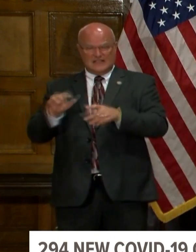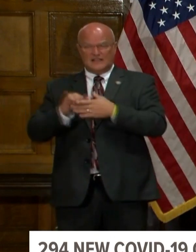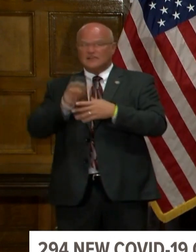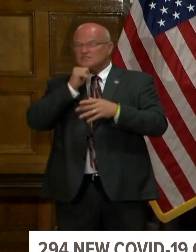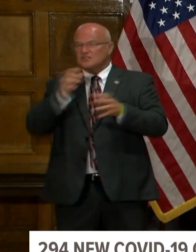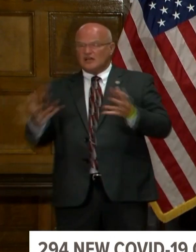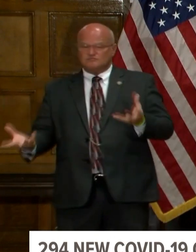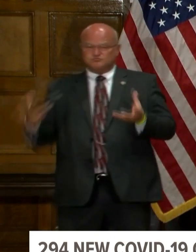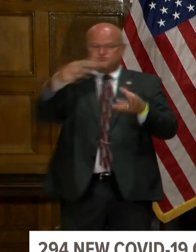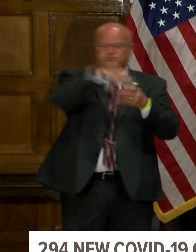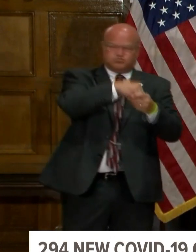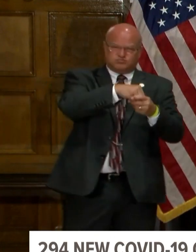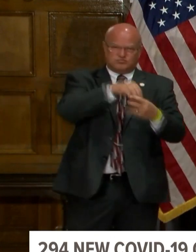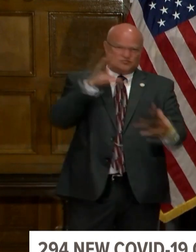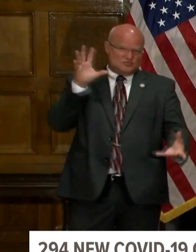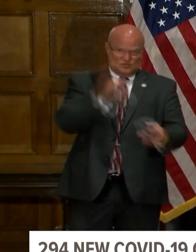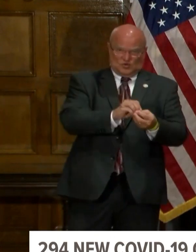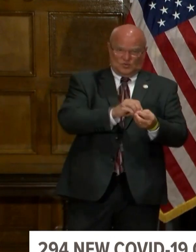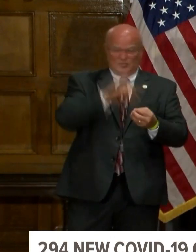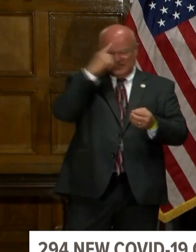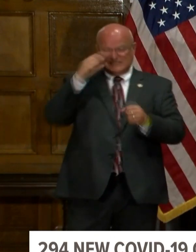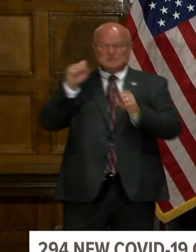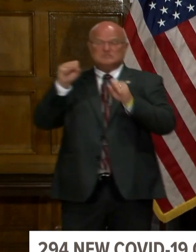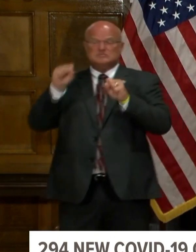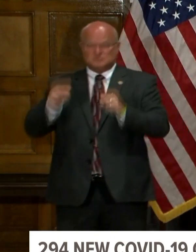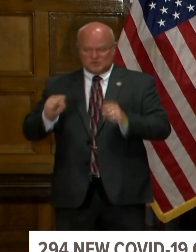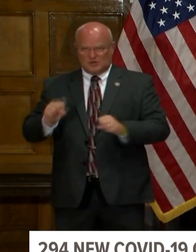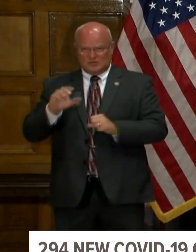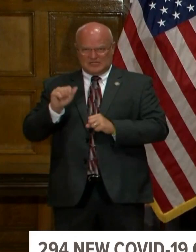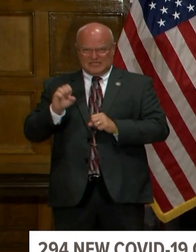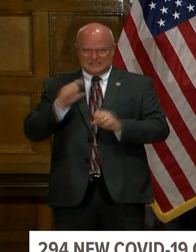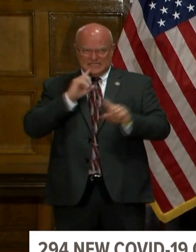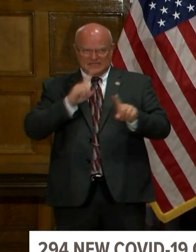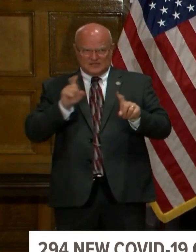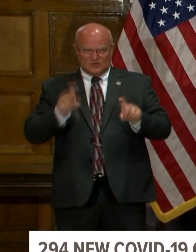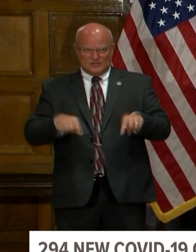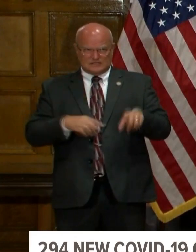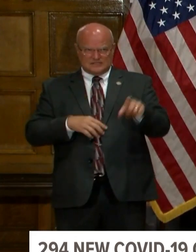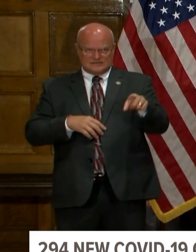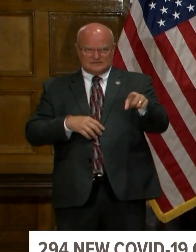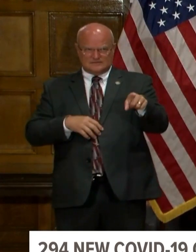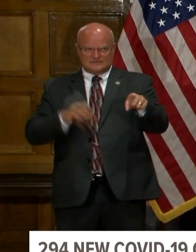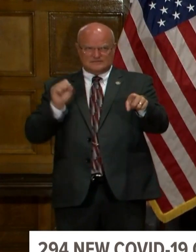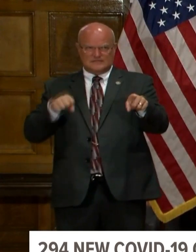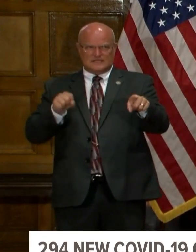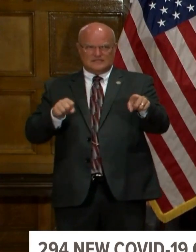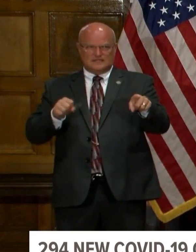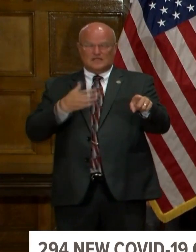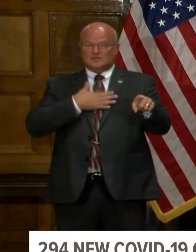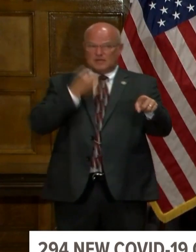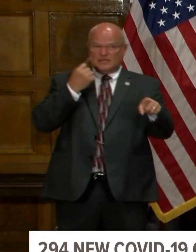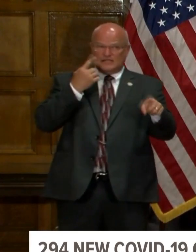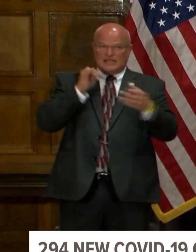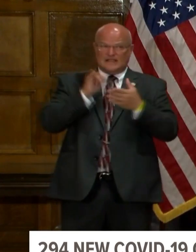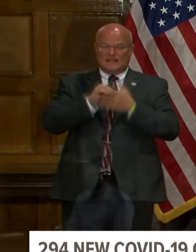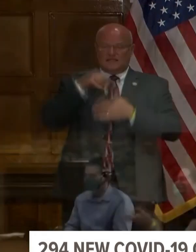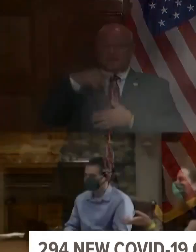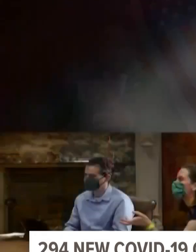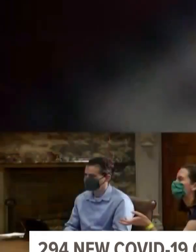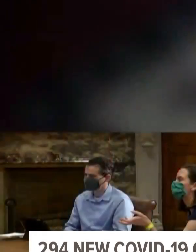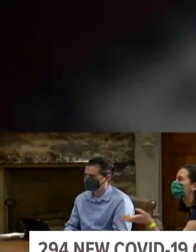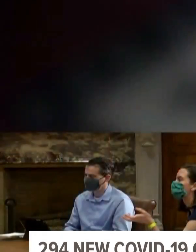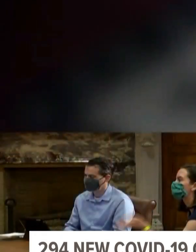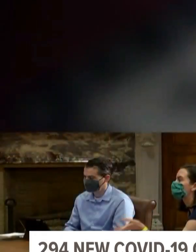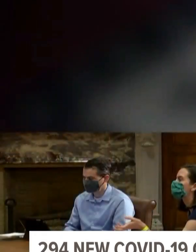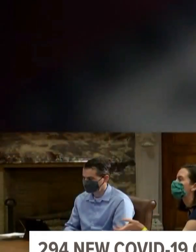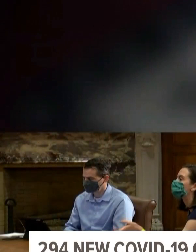not lumped into the total because they're probable cases. Did I answer your question? Yes. It's my understanding that the PCR